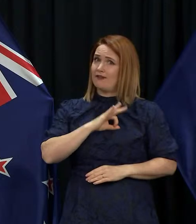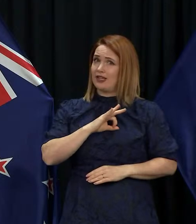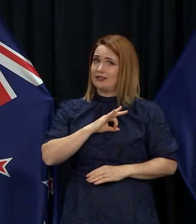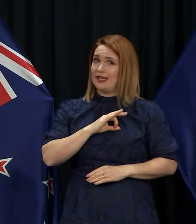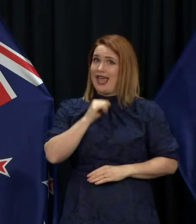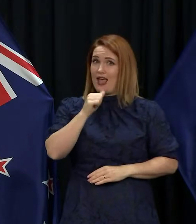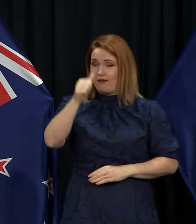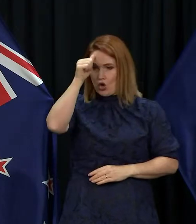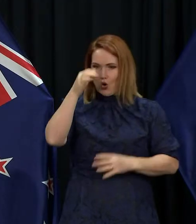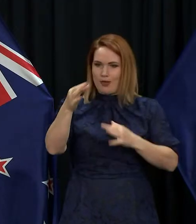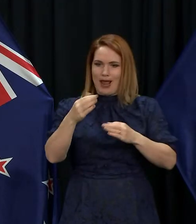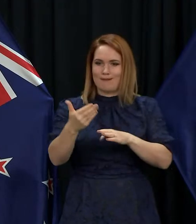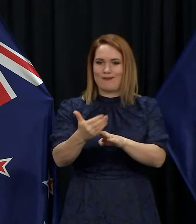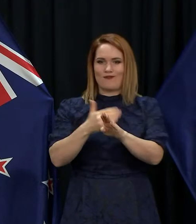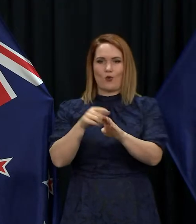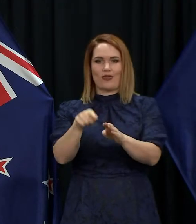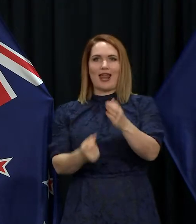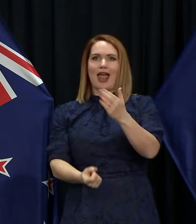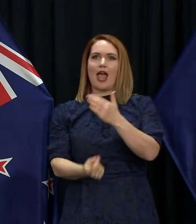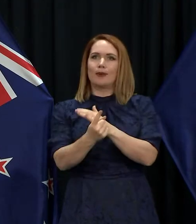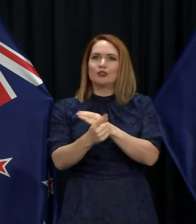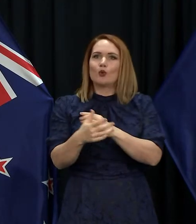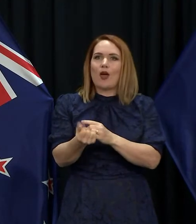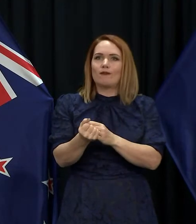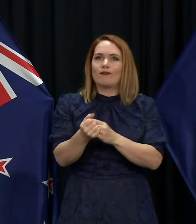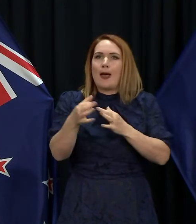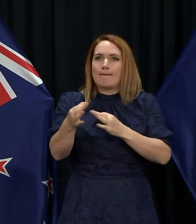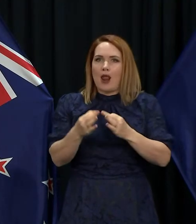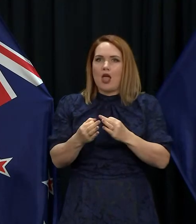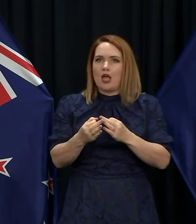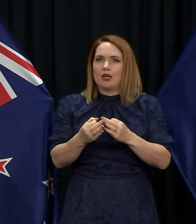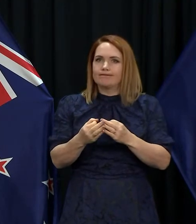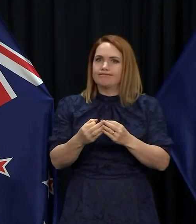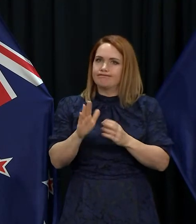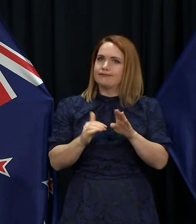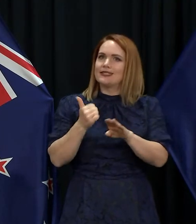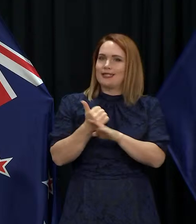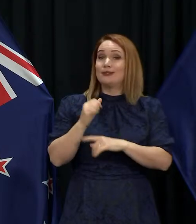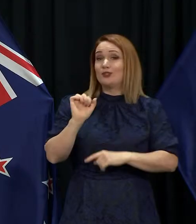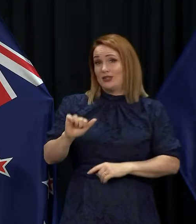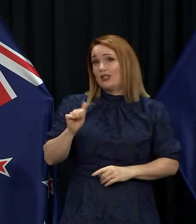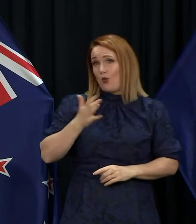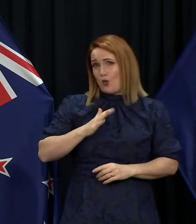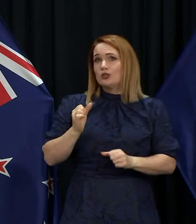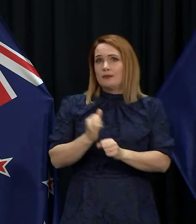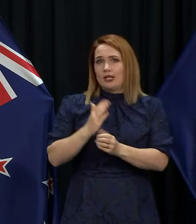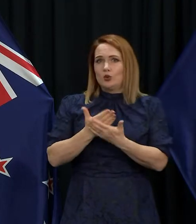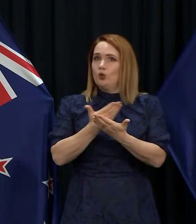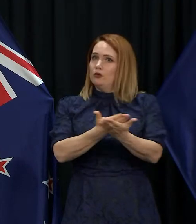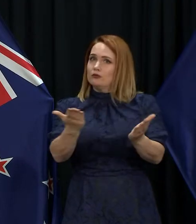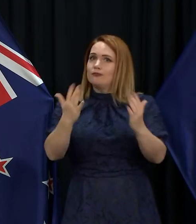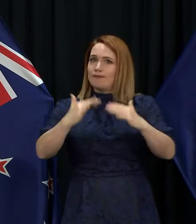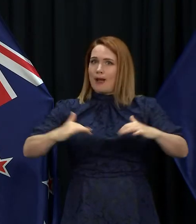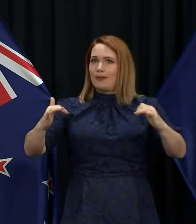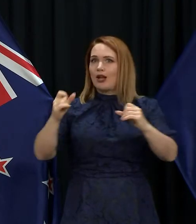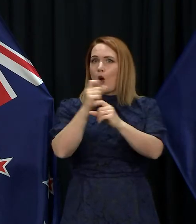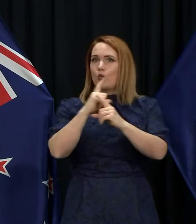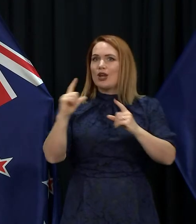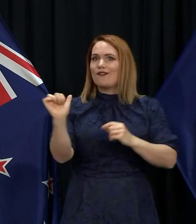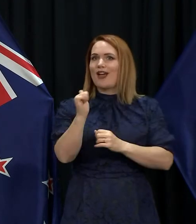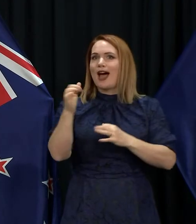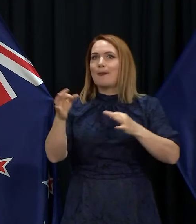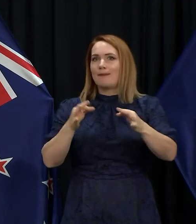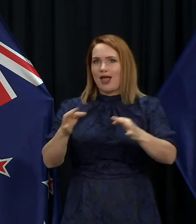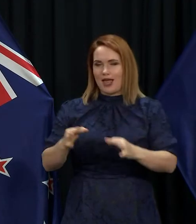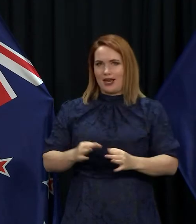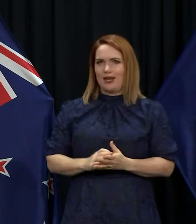respond to different scenarios. So yes, that is something that we would want to make sure people were publicly aware of. Keep in mind, though, we've